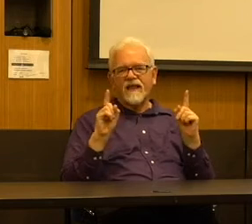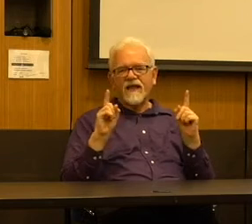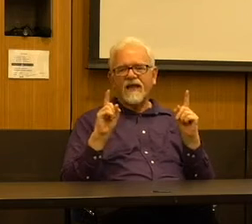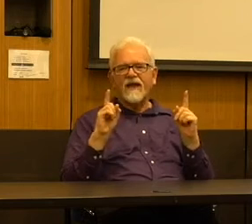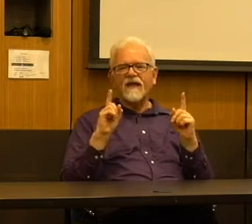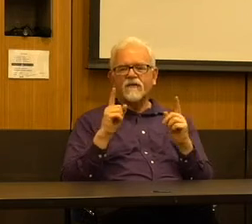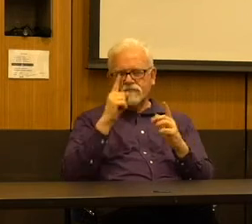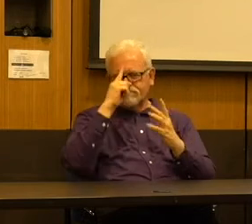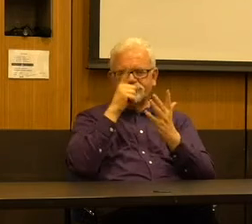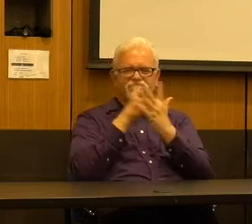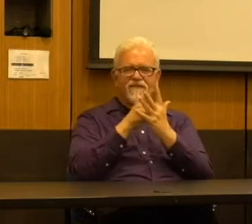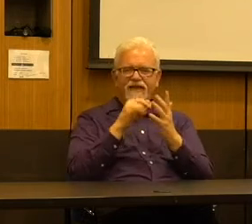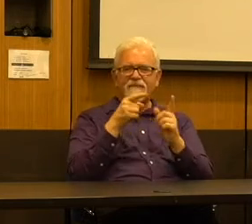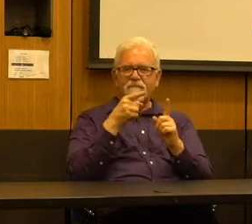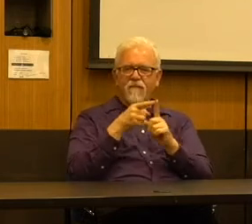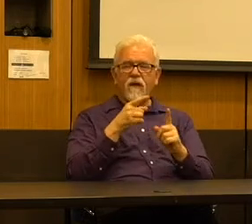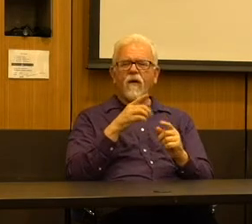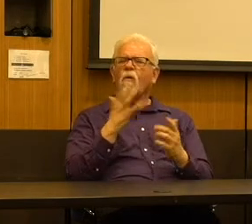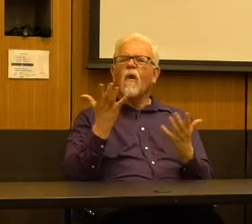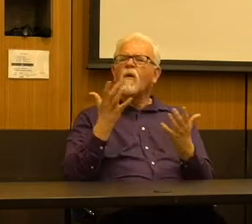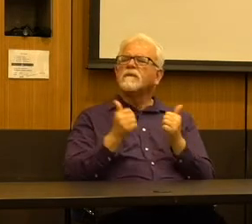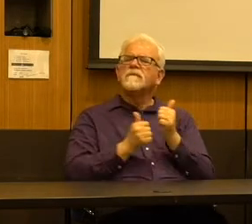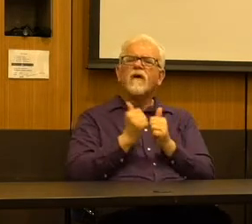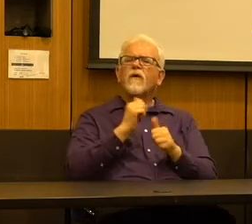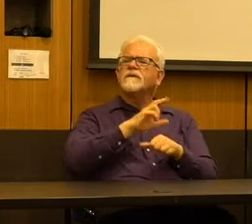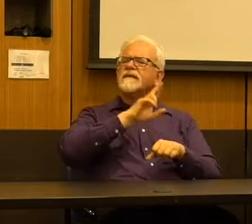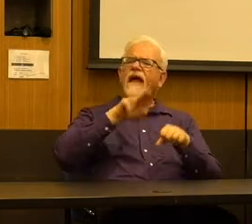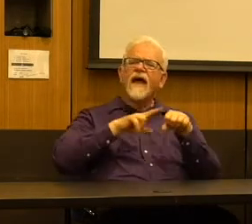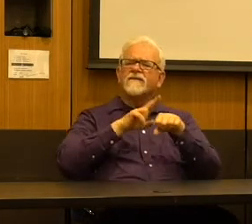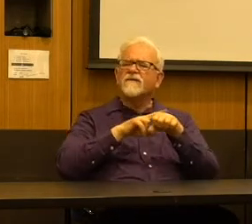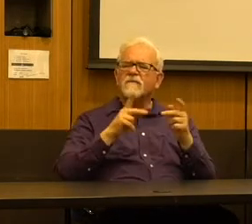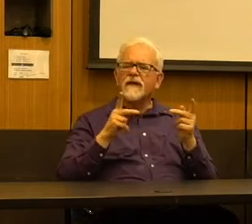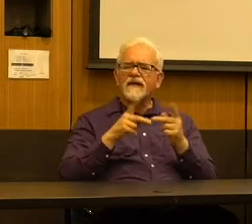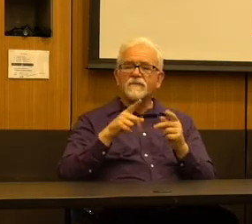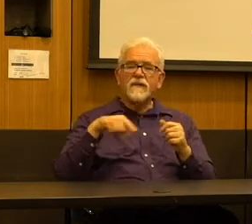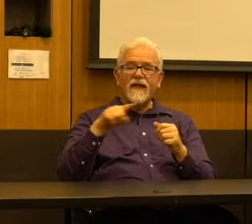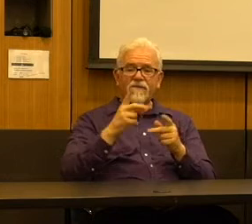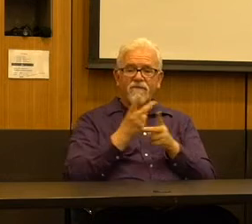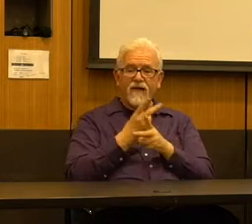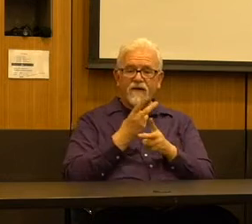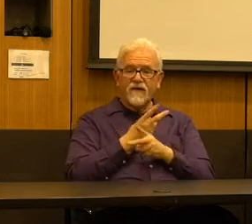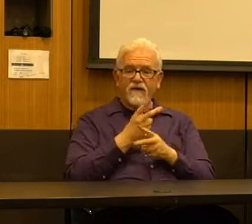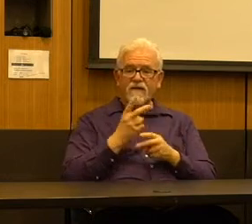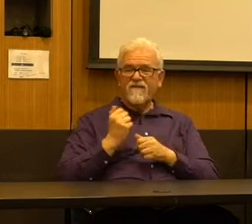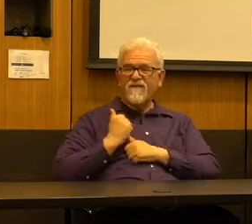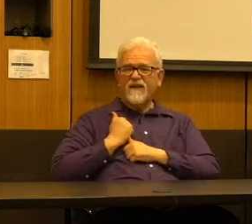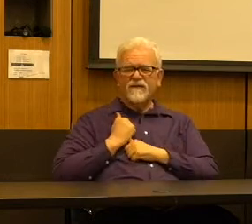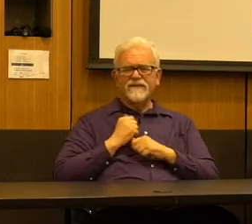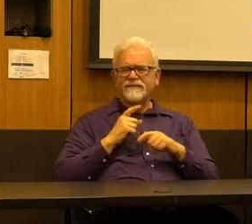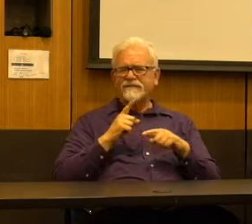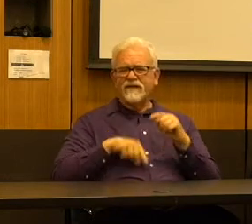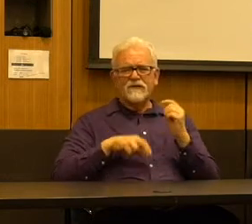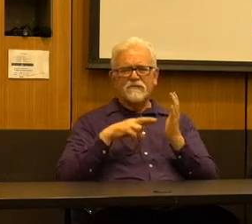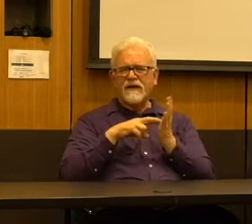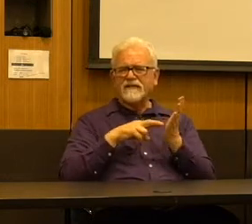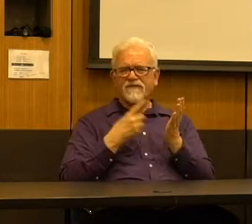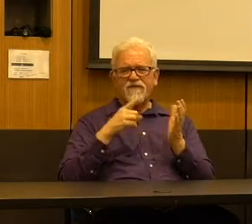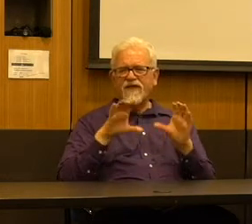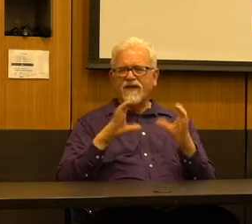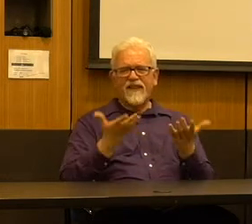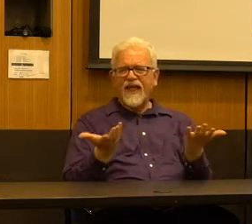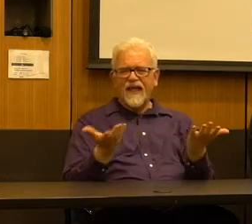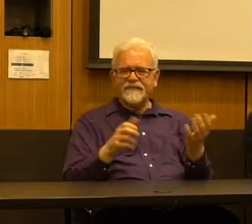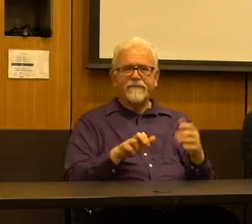point home, what was the most natural place when they figured out that these veterans could not register for their classes?